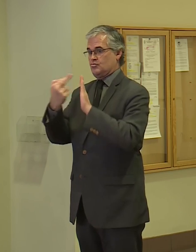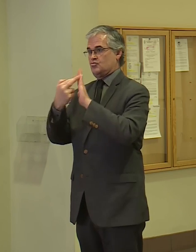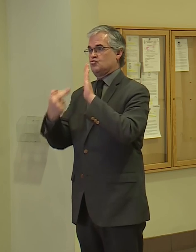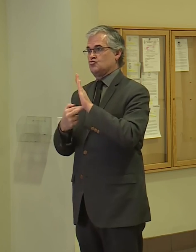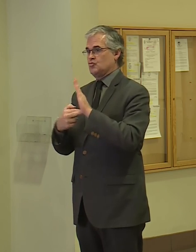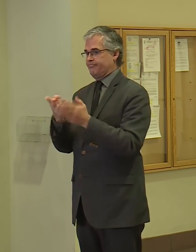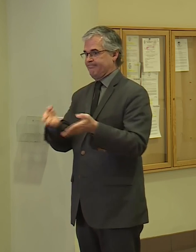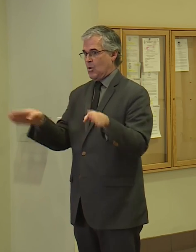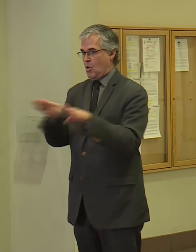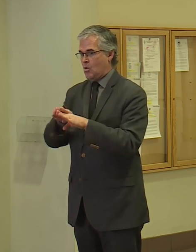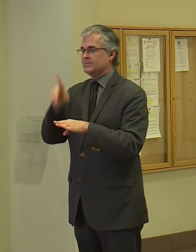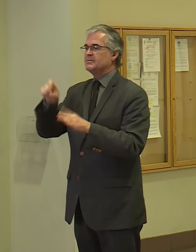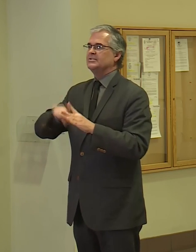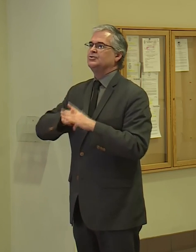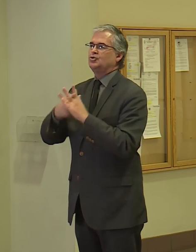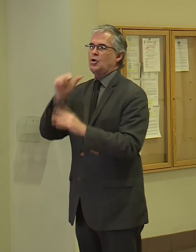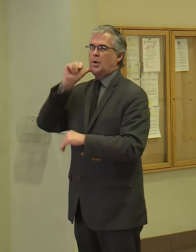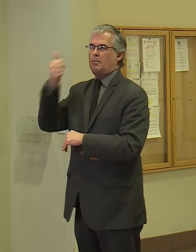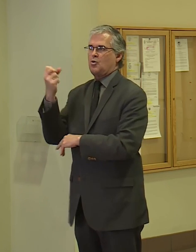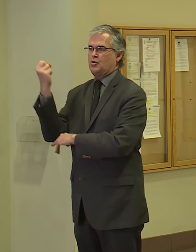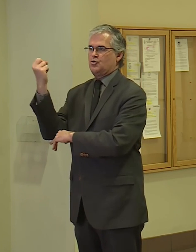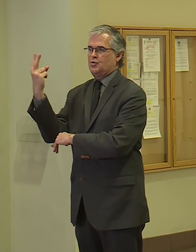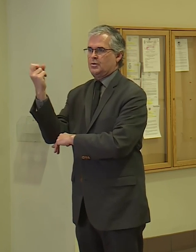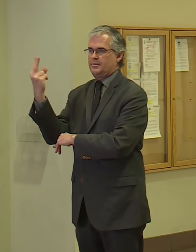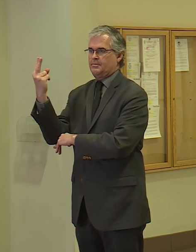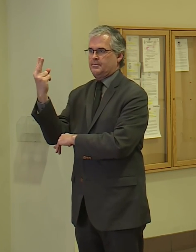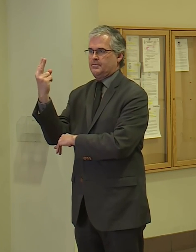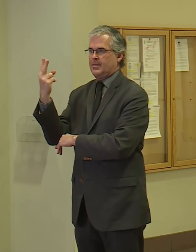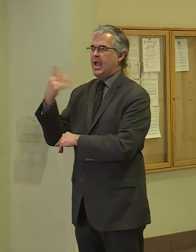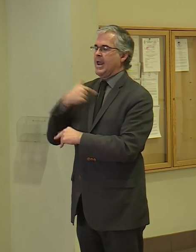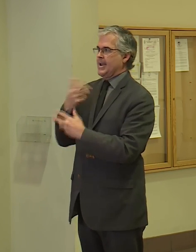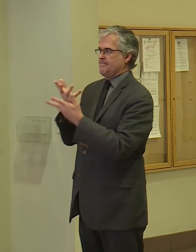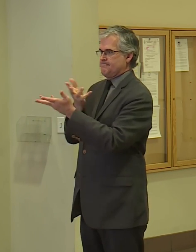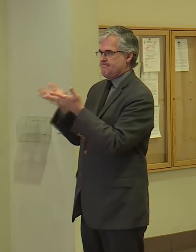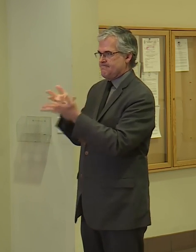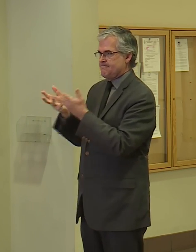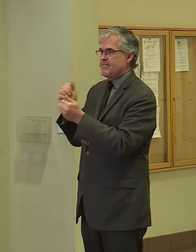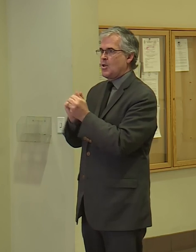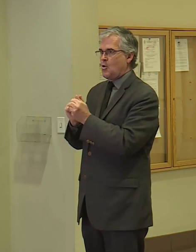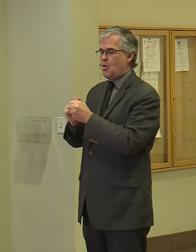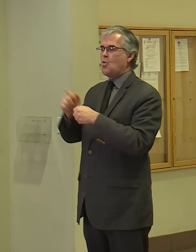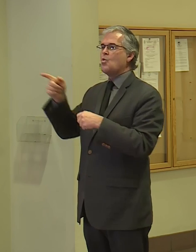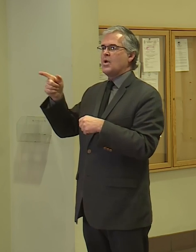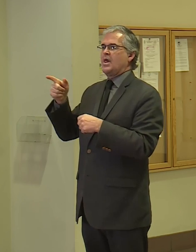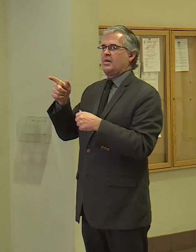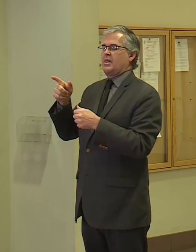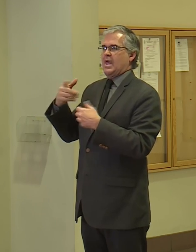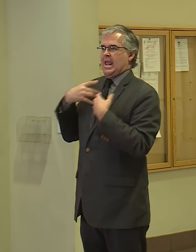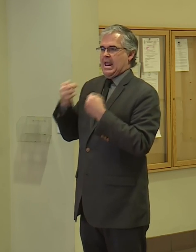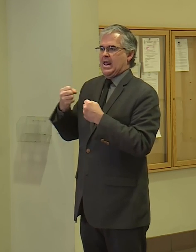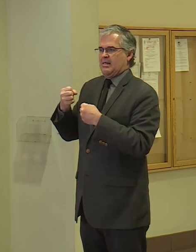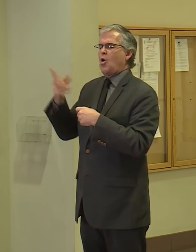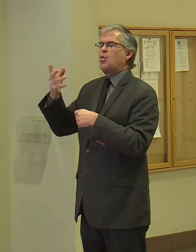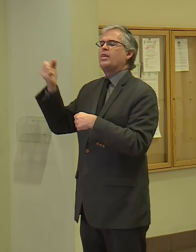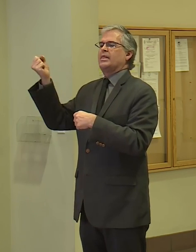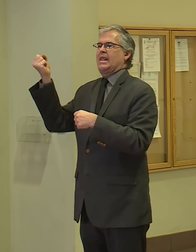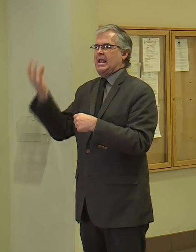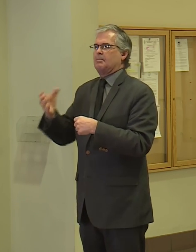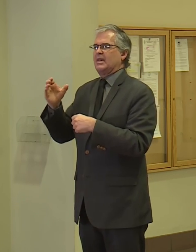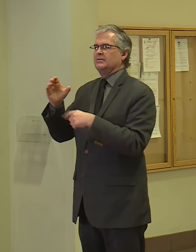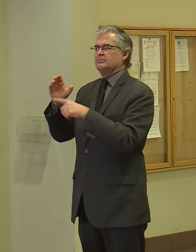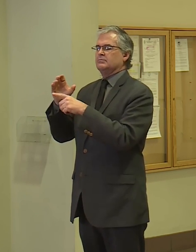addition today in consultation with gaming board chair Sandra Douglas Morgan I announced that all gaming machines devices